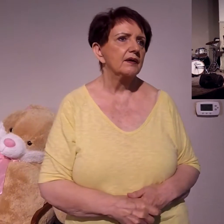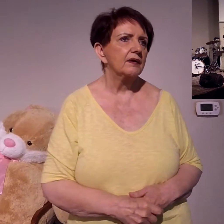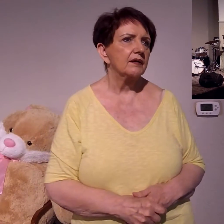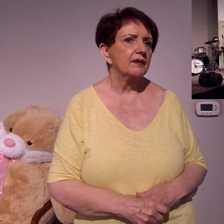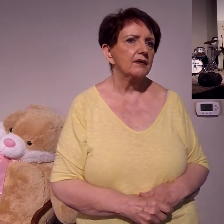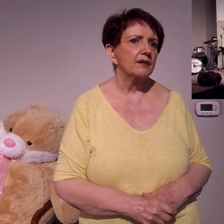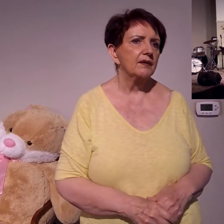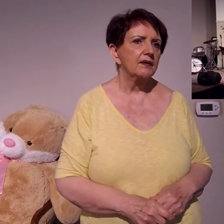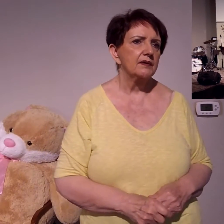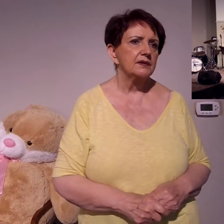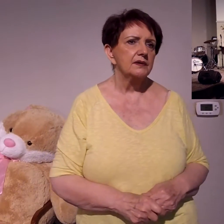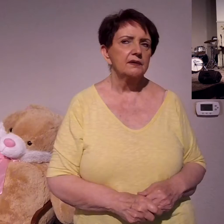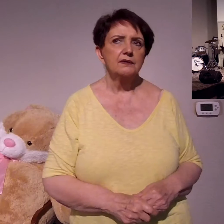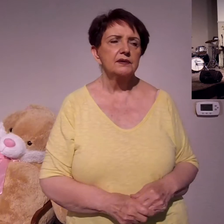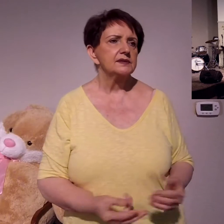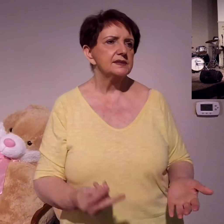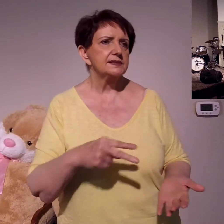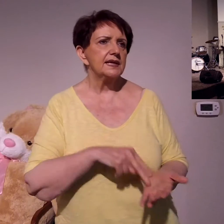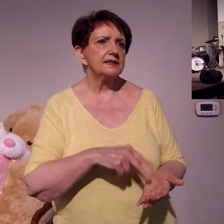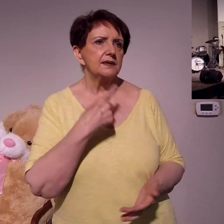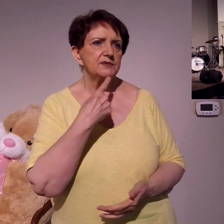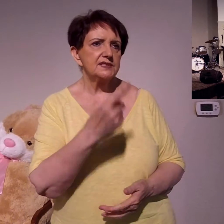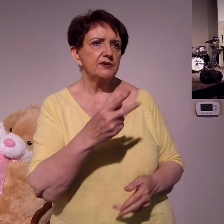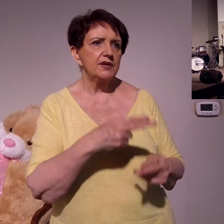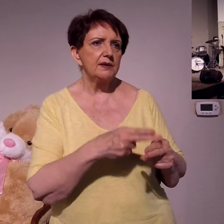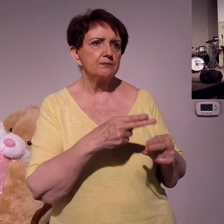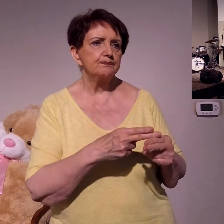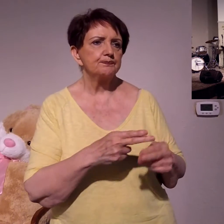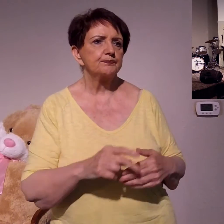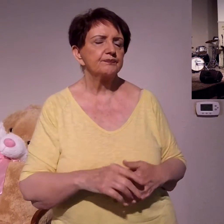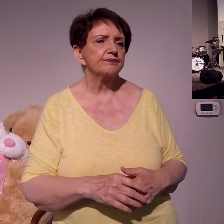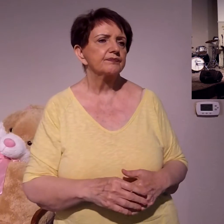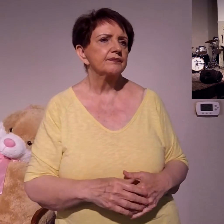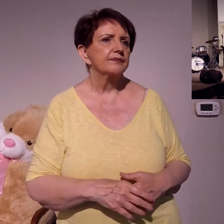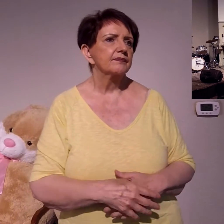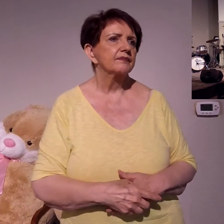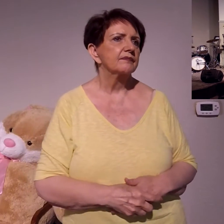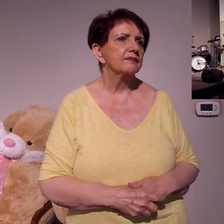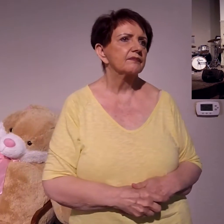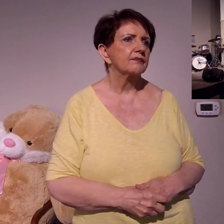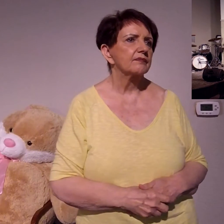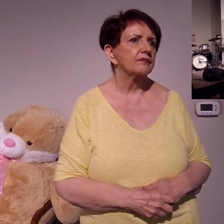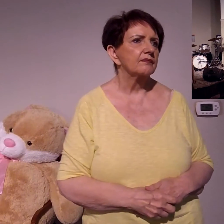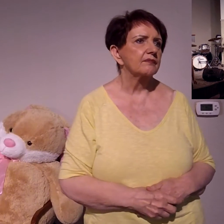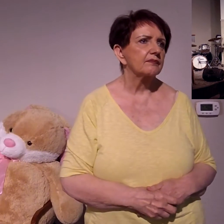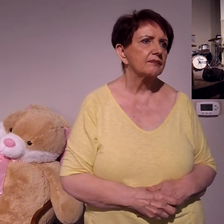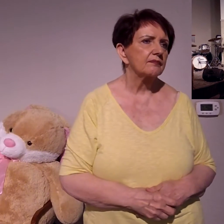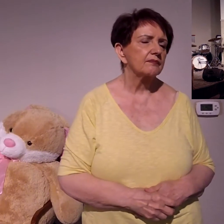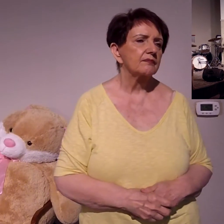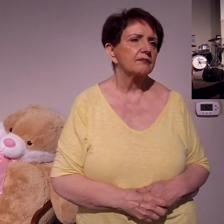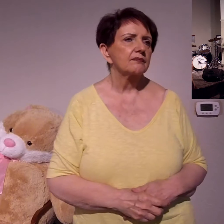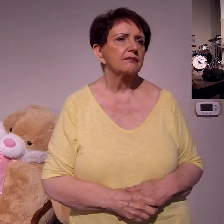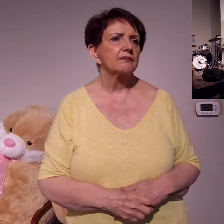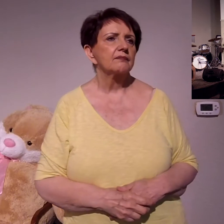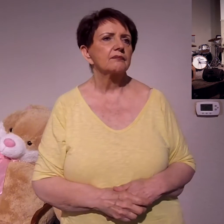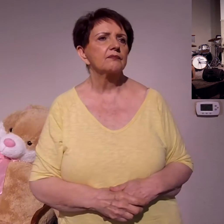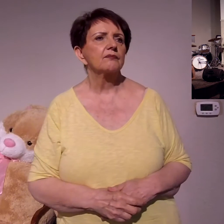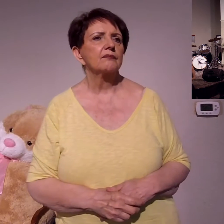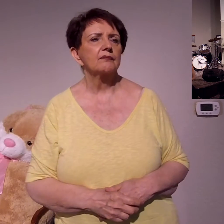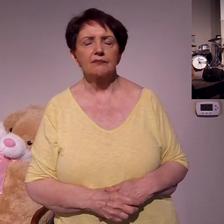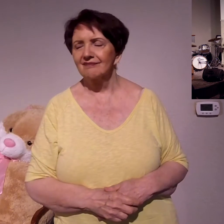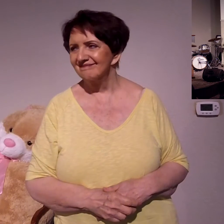microphone back there and stand up. Say your name. Yeah, just first name would be great. And a short question. Oh, a short one.